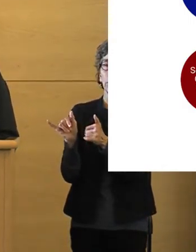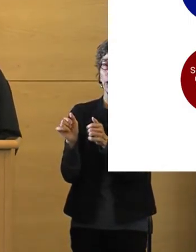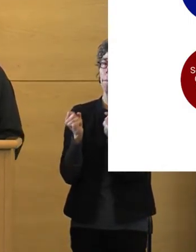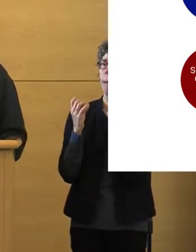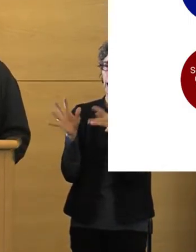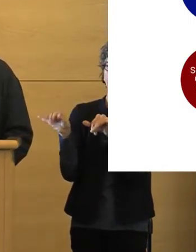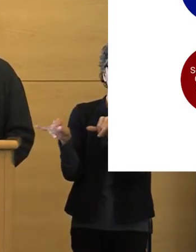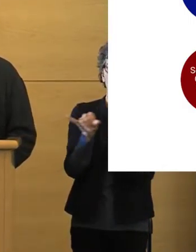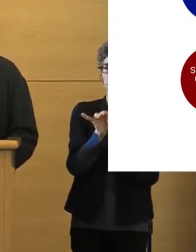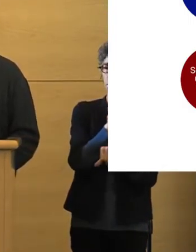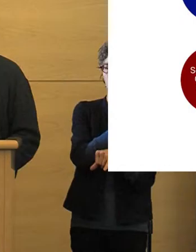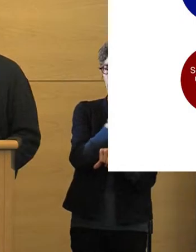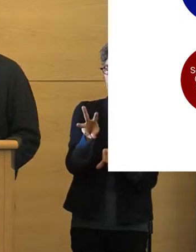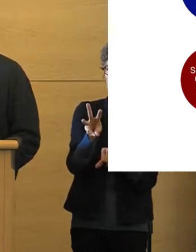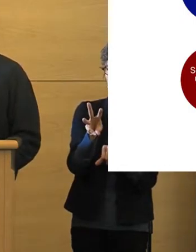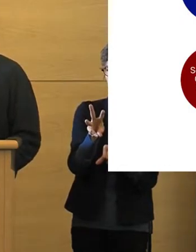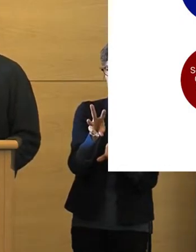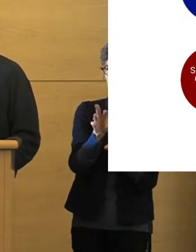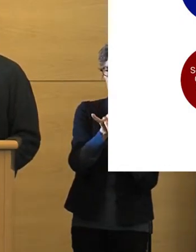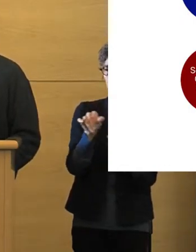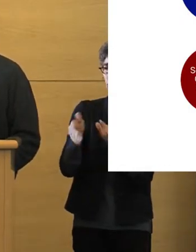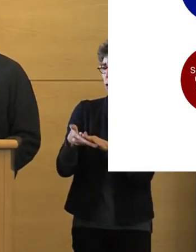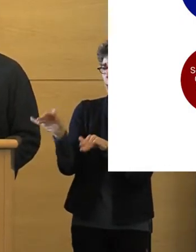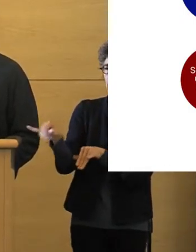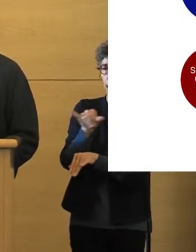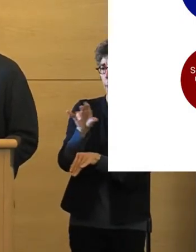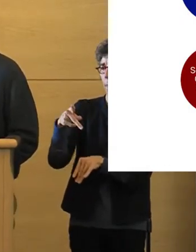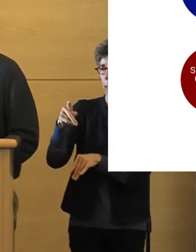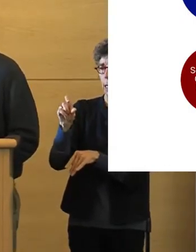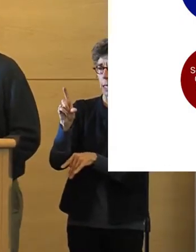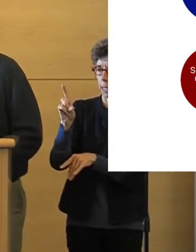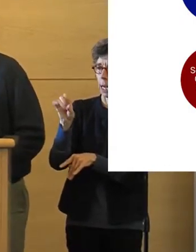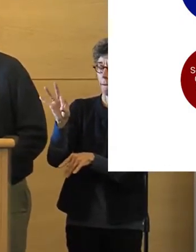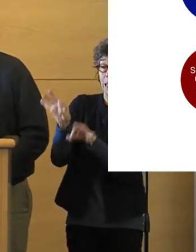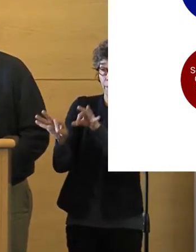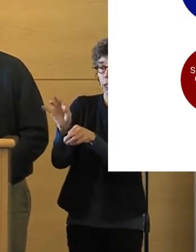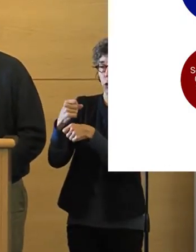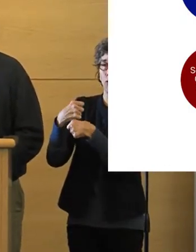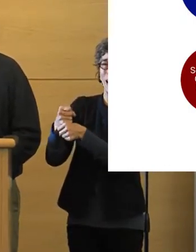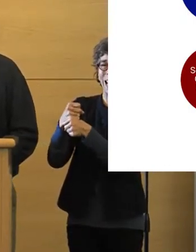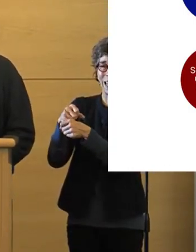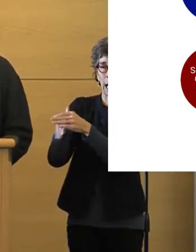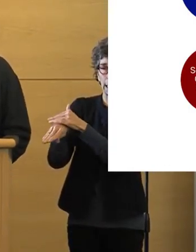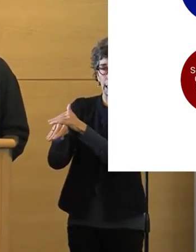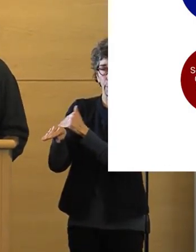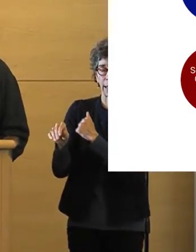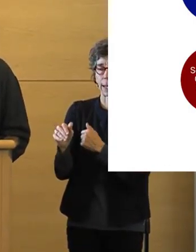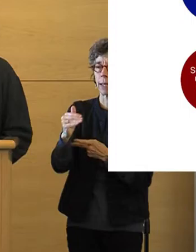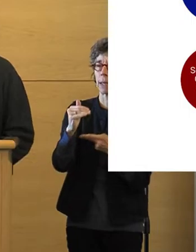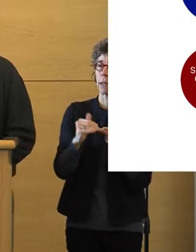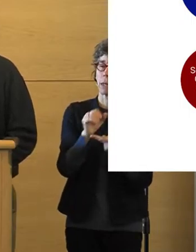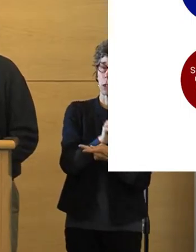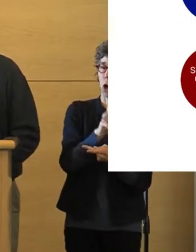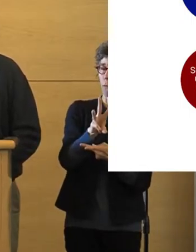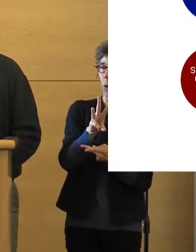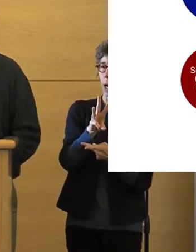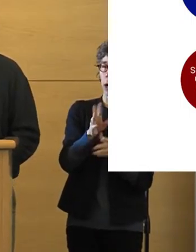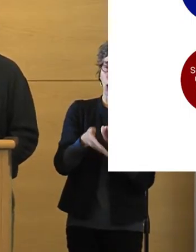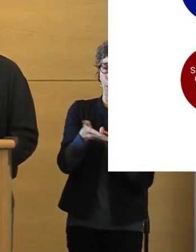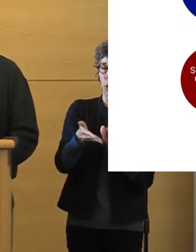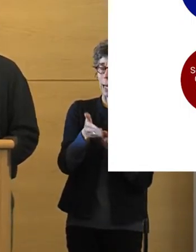technologies do support accessible PDF. So screen readers will read an